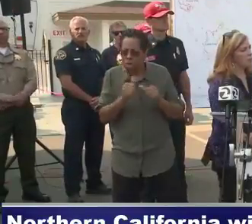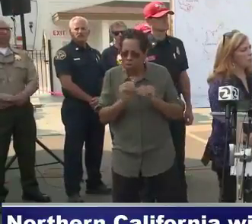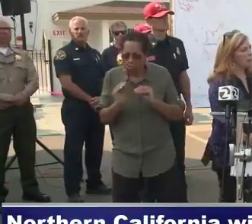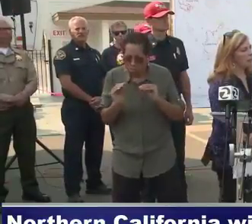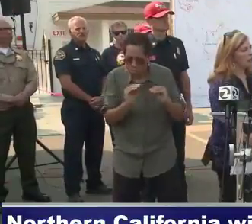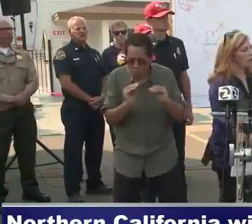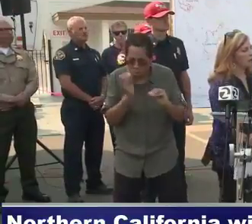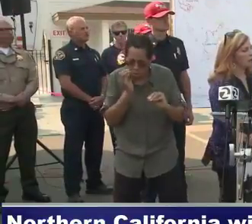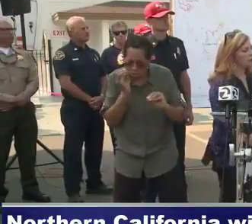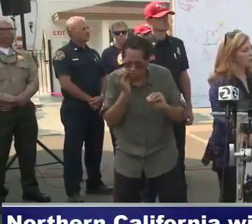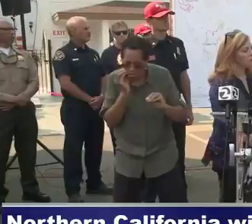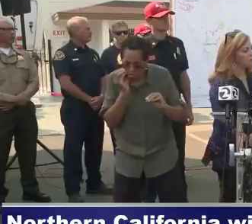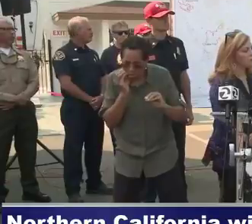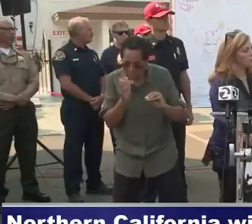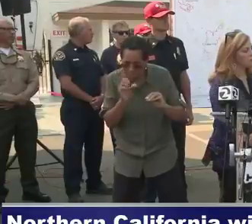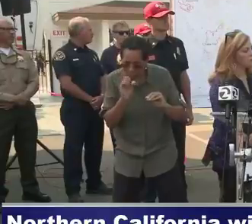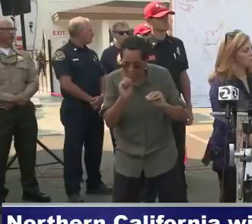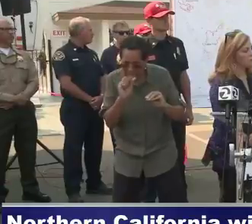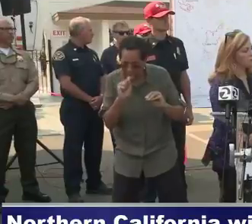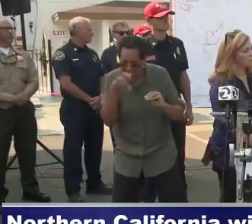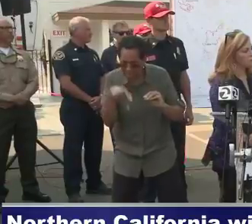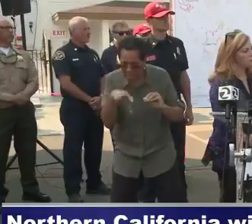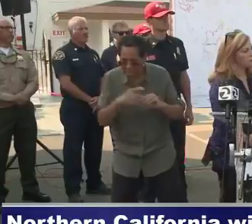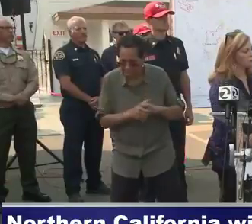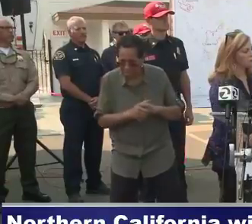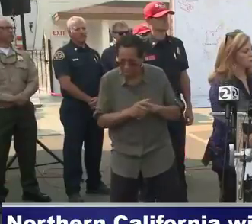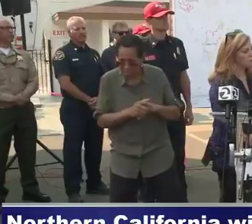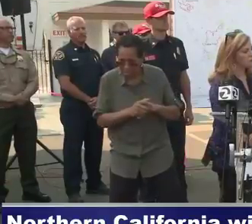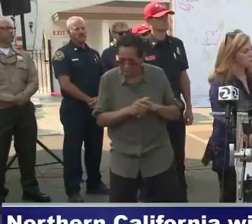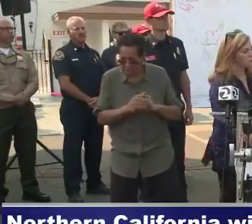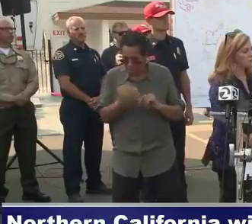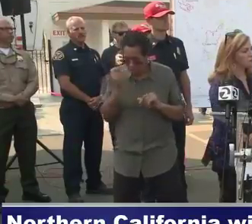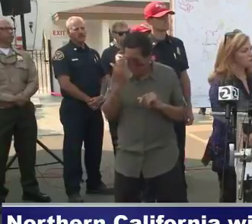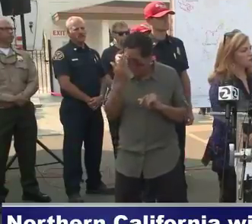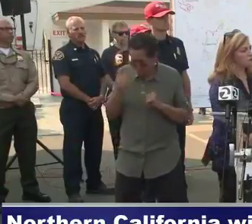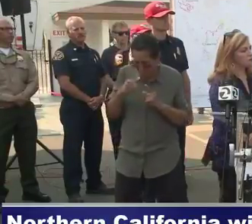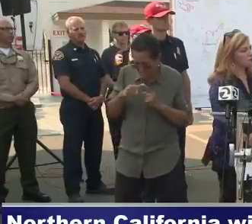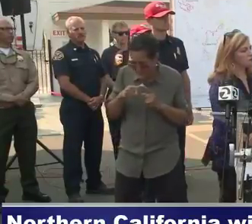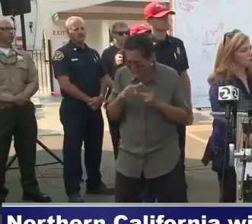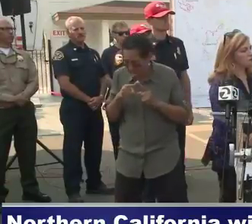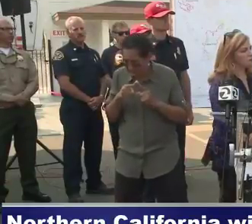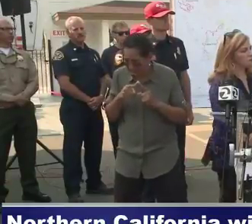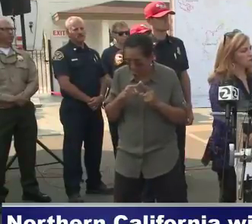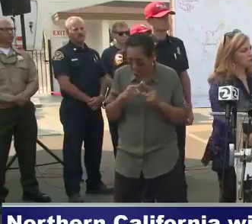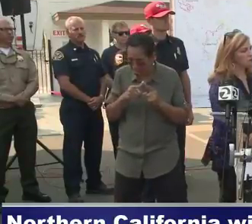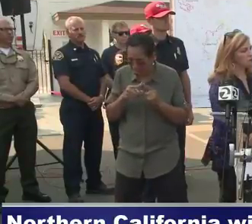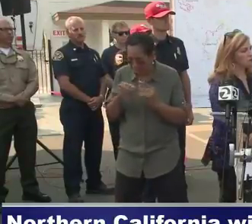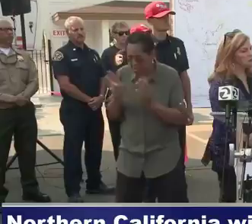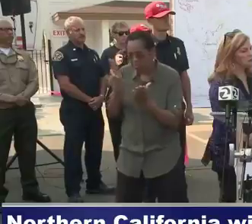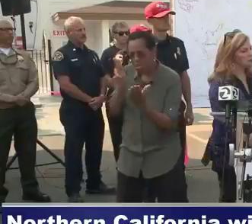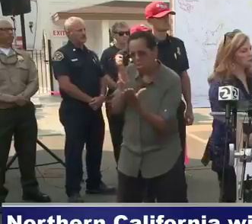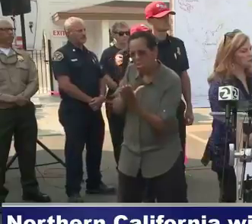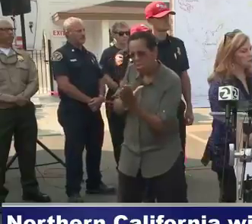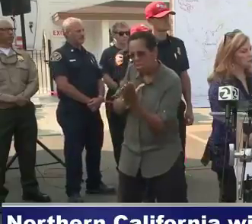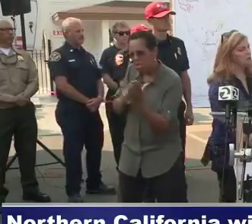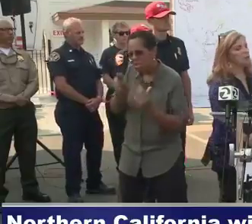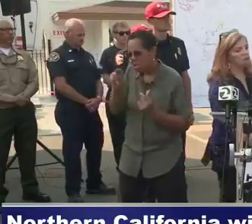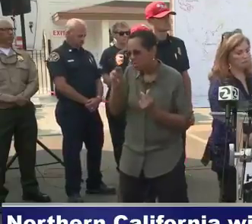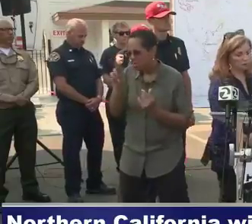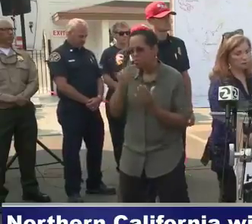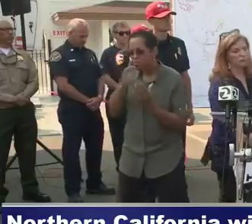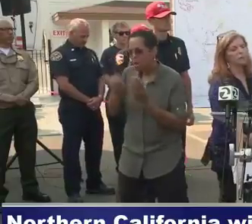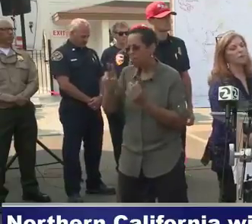ASAP. If you want to get notice when that happens, one of the best ways to do it is to register on Nixle, and that's send your